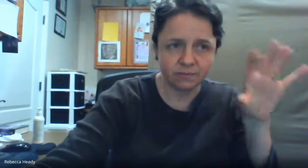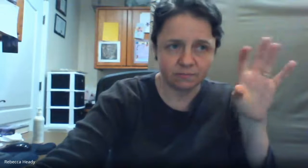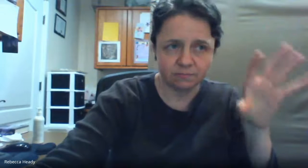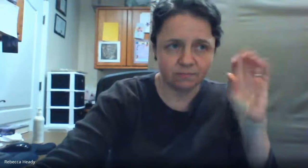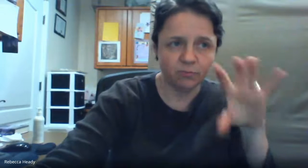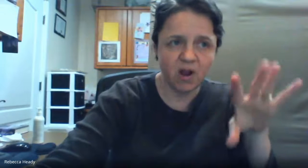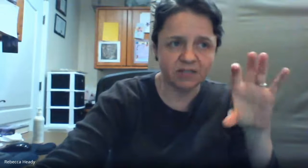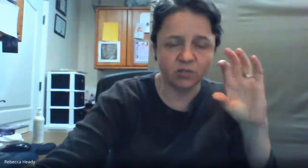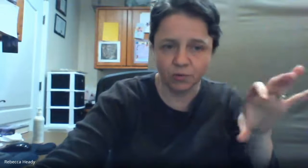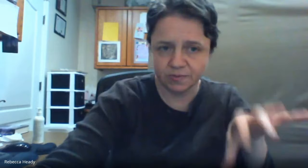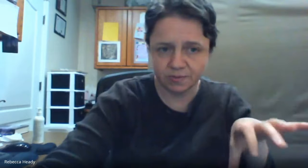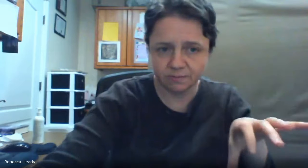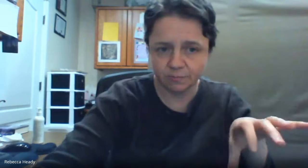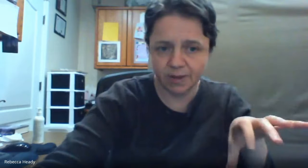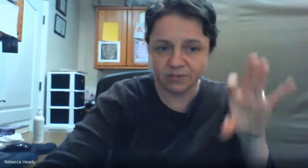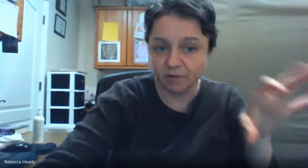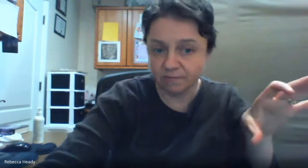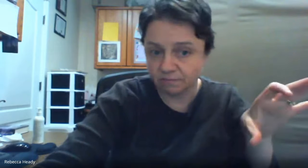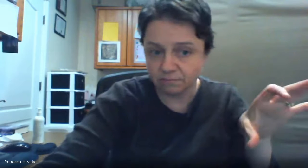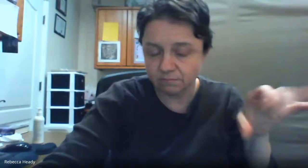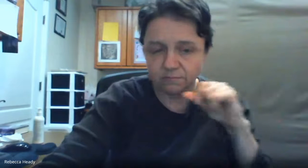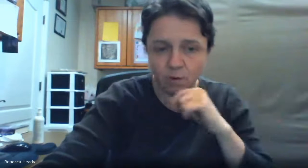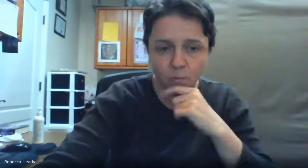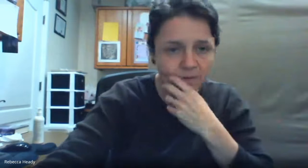those practice groups by yourself for homework.